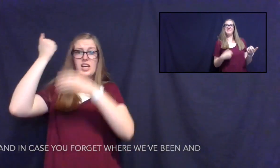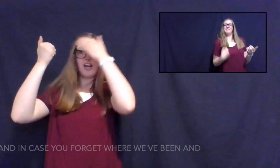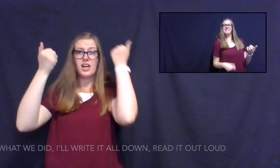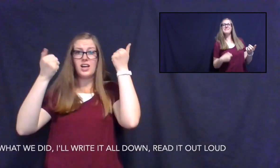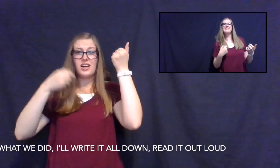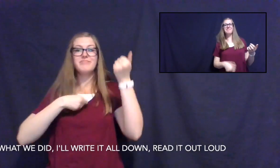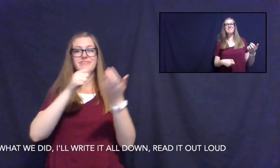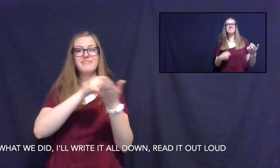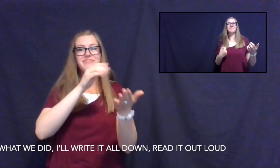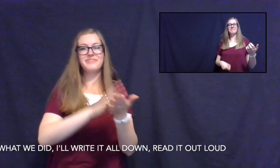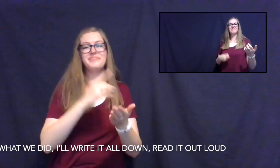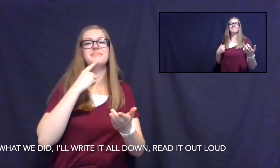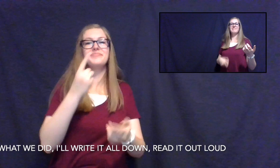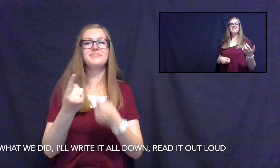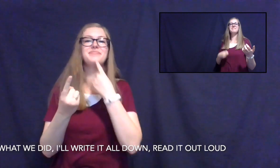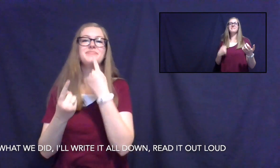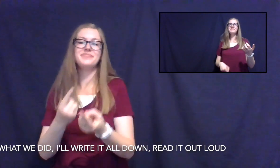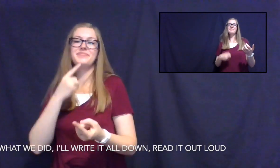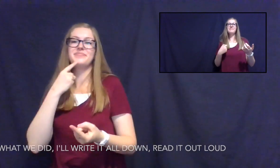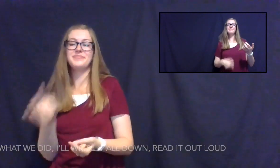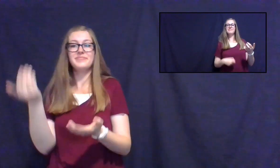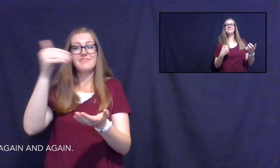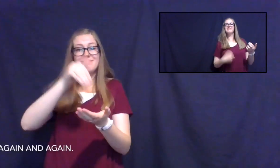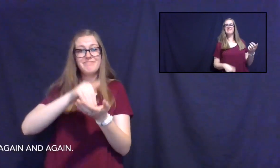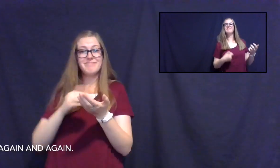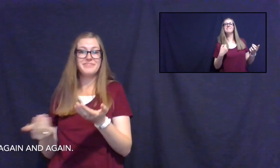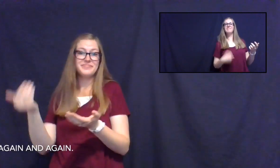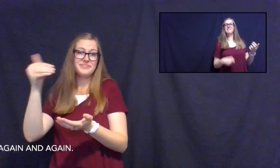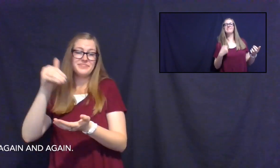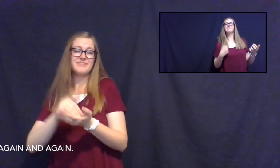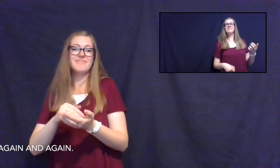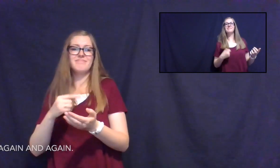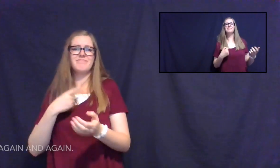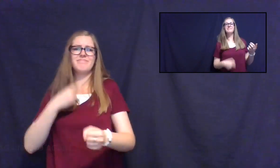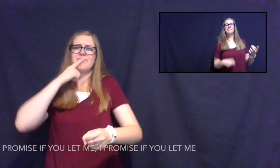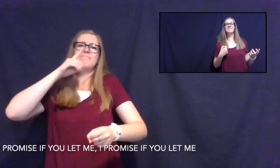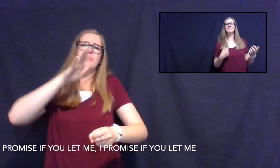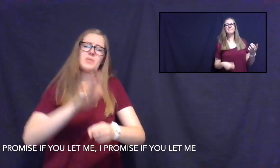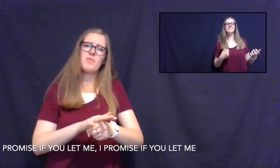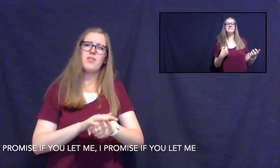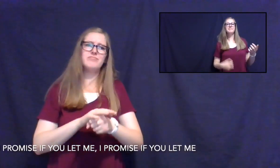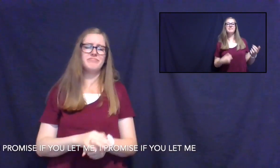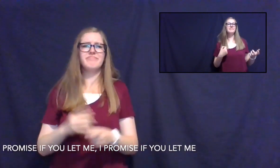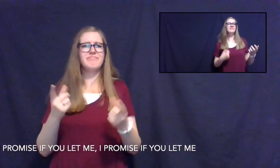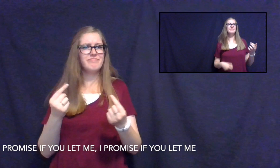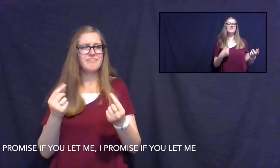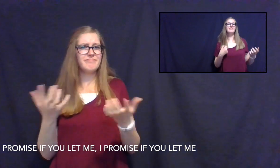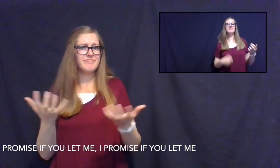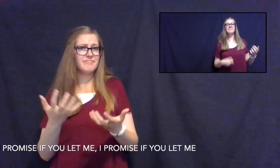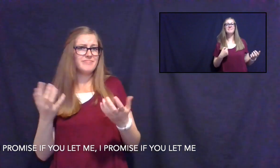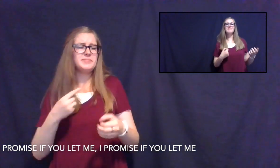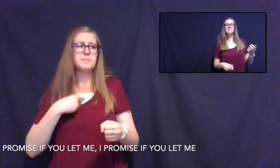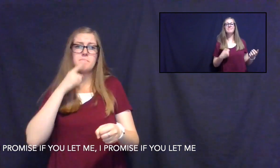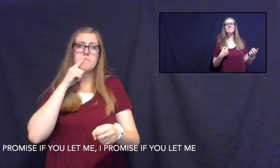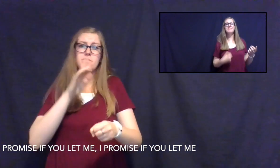been and what we did I'll write it all down, read it out loud Again and again I promise if you